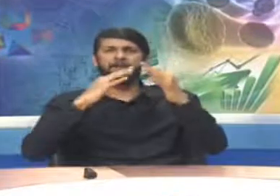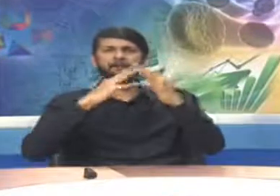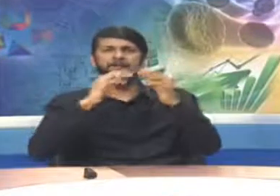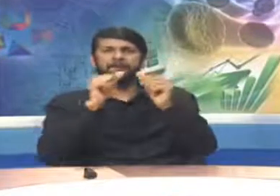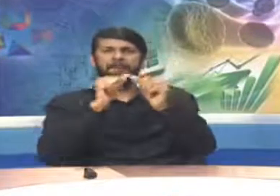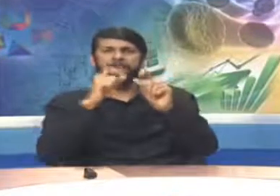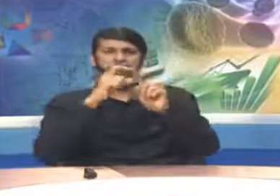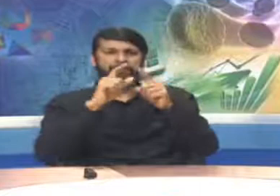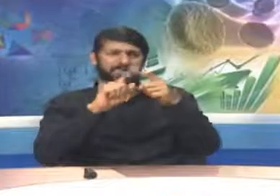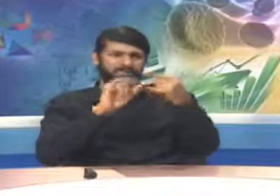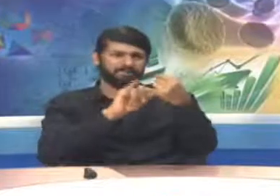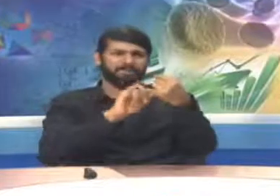Swadeshi,